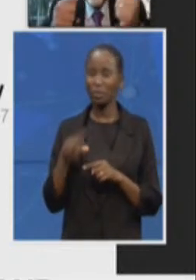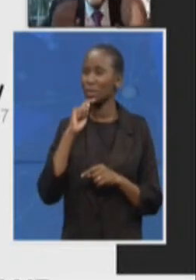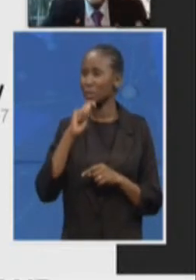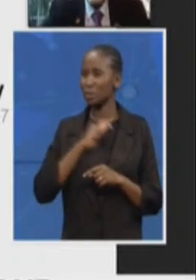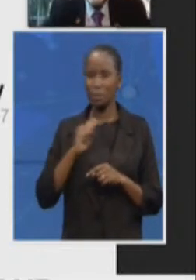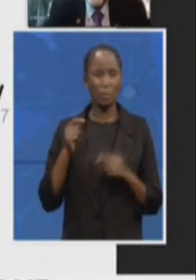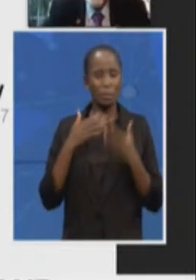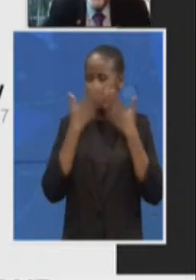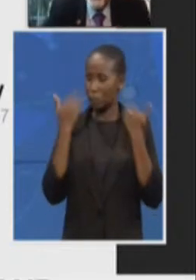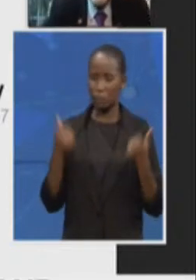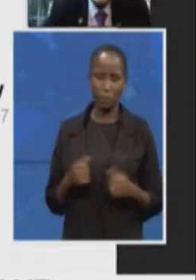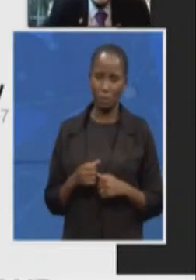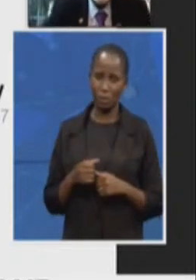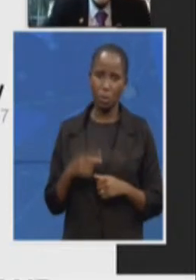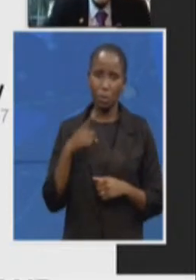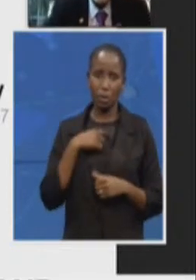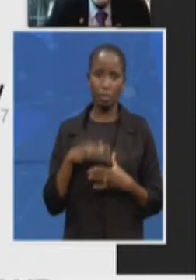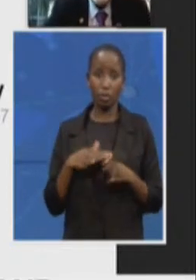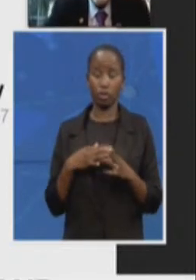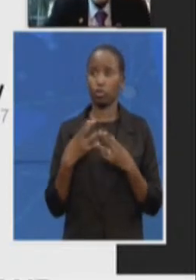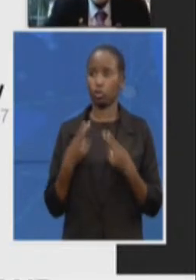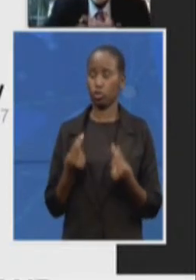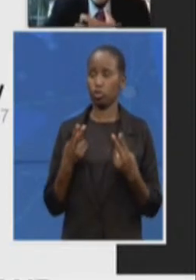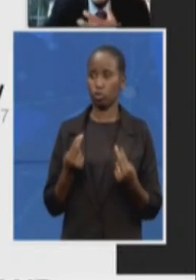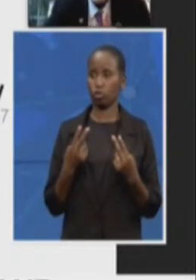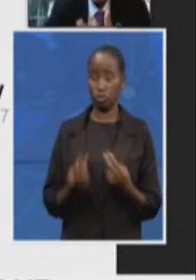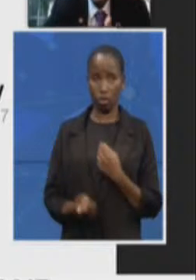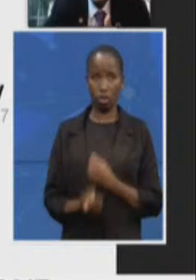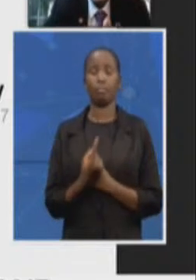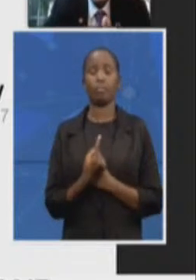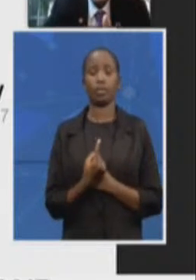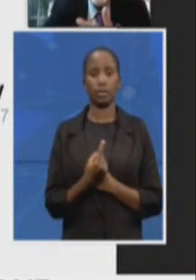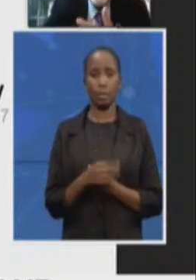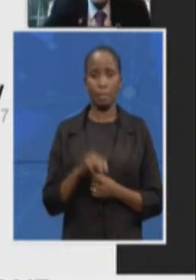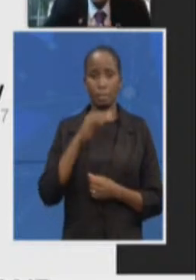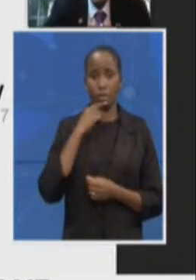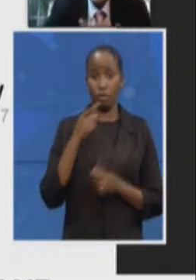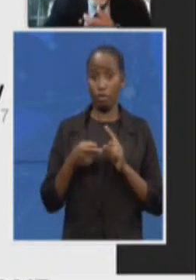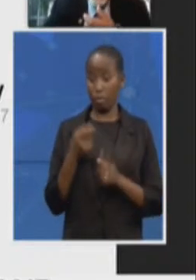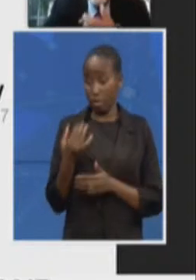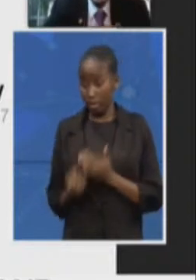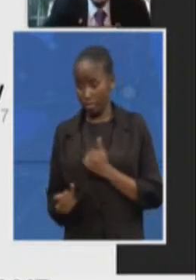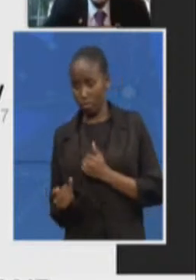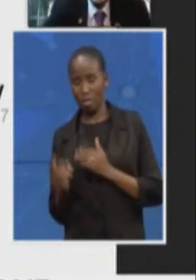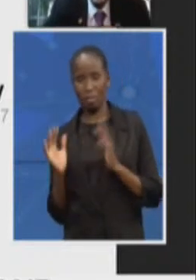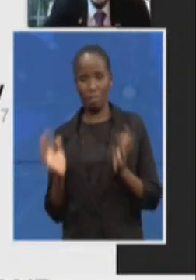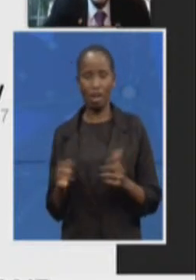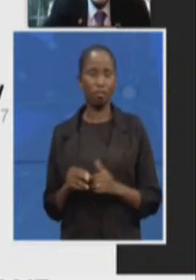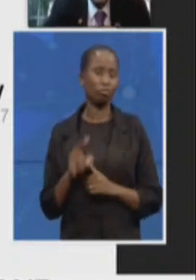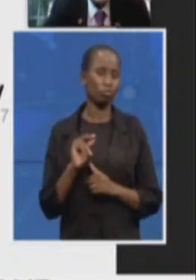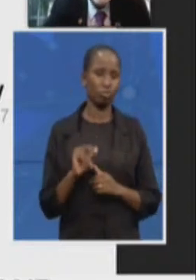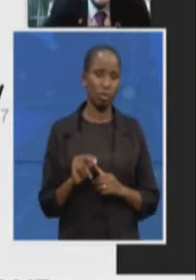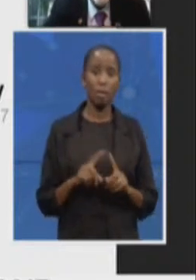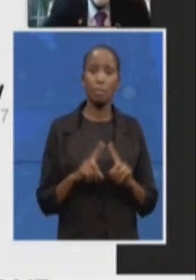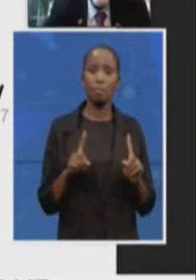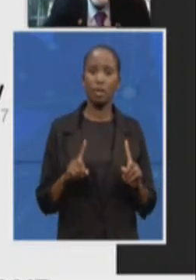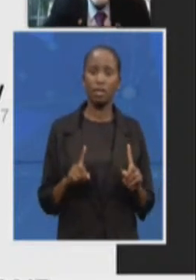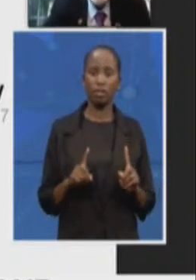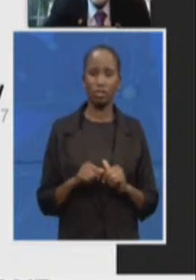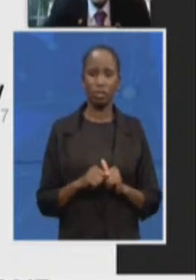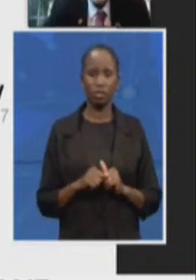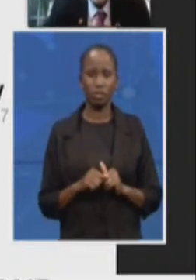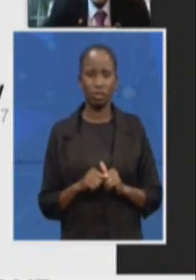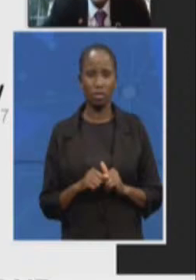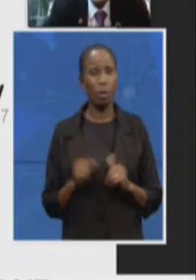about only the individual mutations. But what can we reasonably expect from this particular